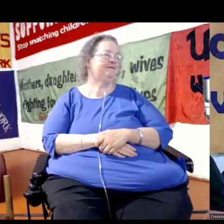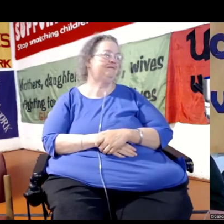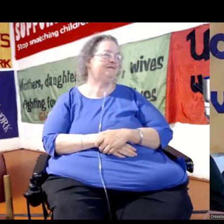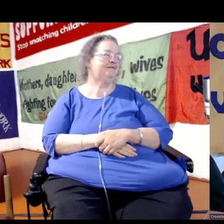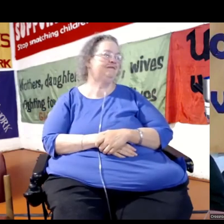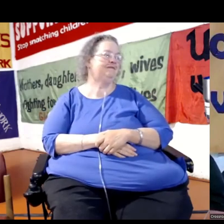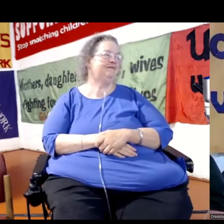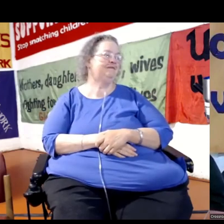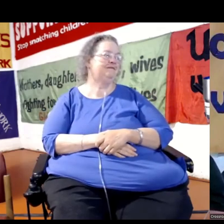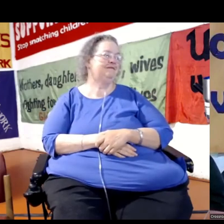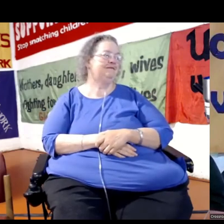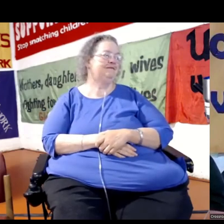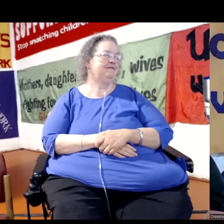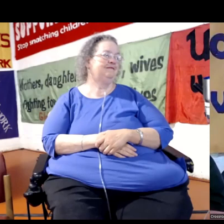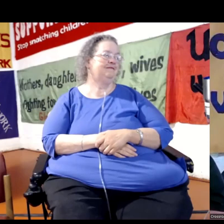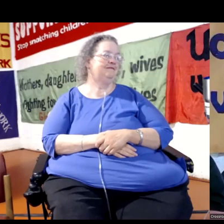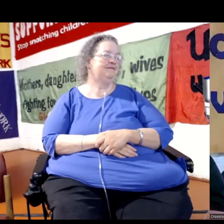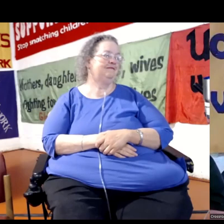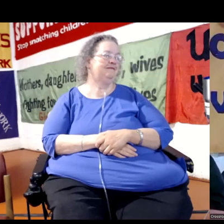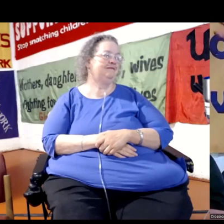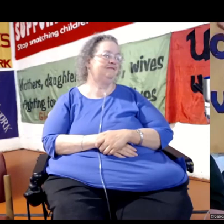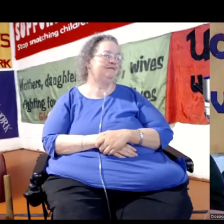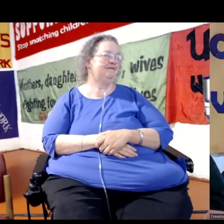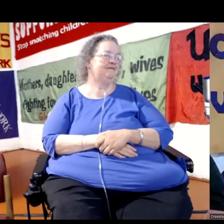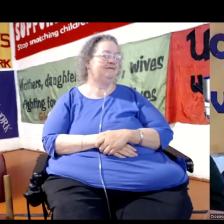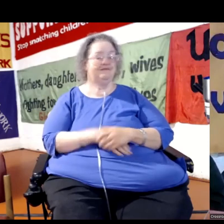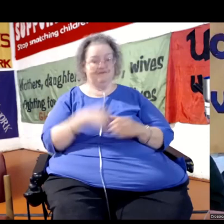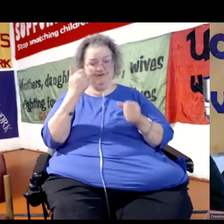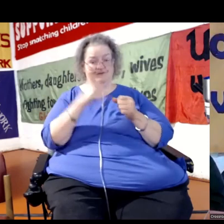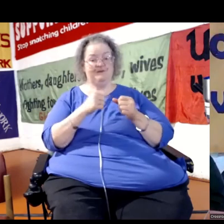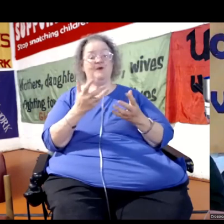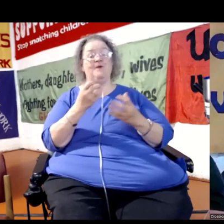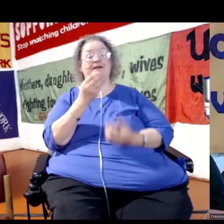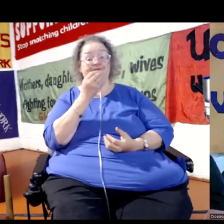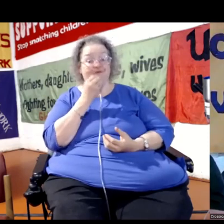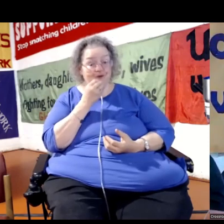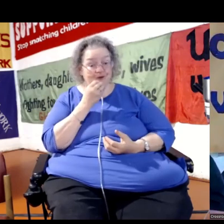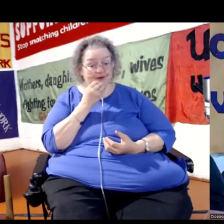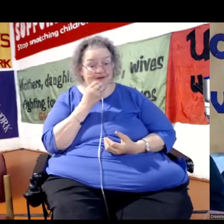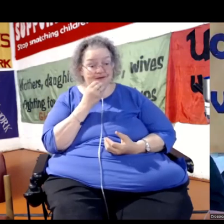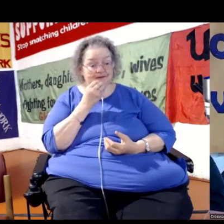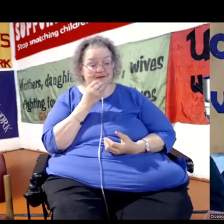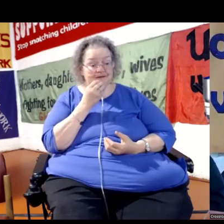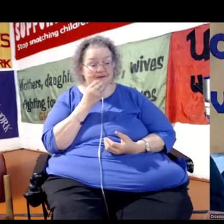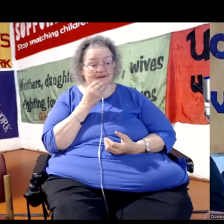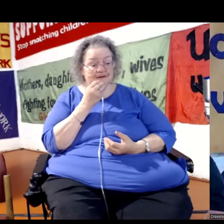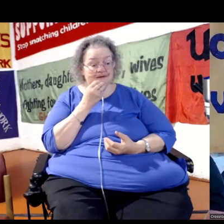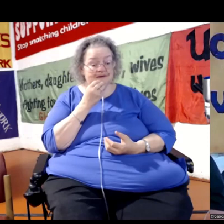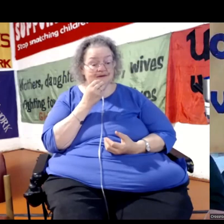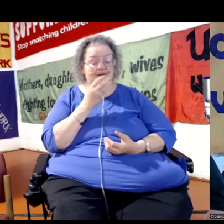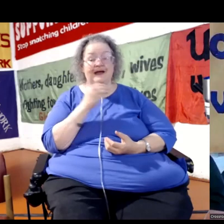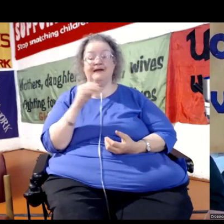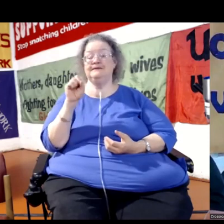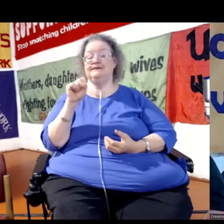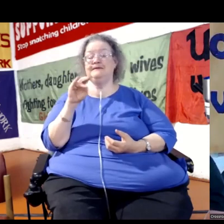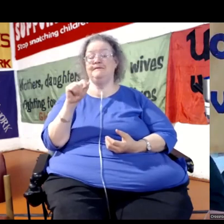I remembered when we wanted food and Bama, we called you